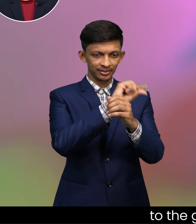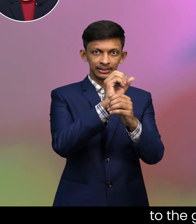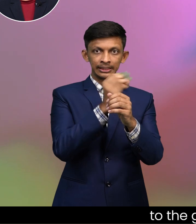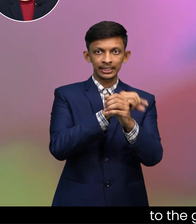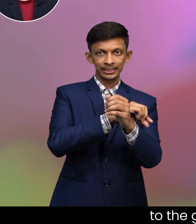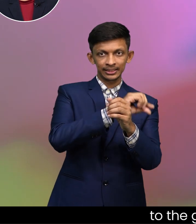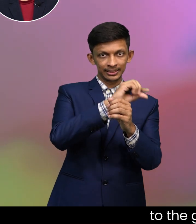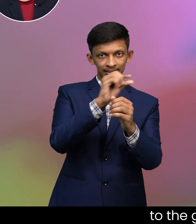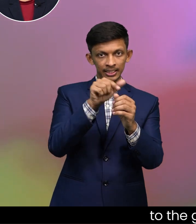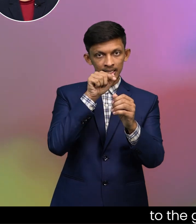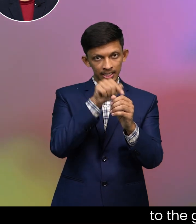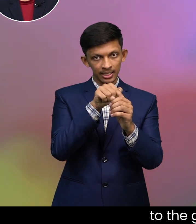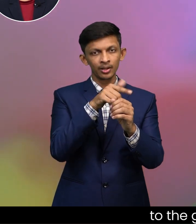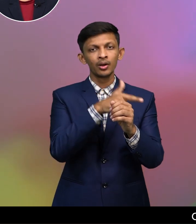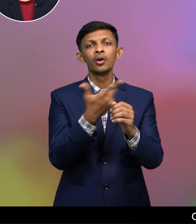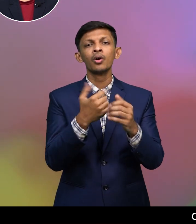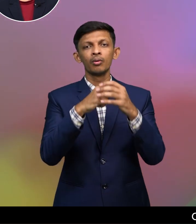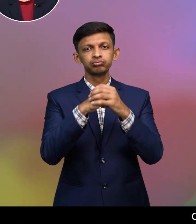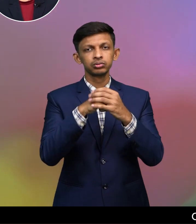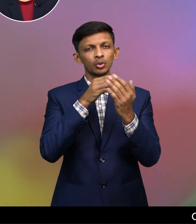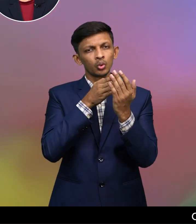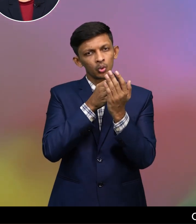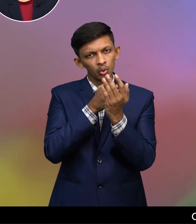tubular secretion,